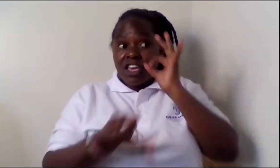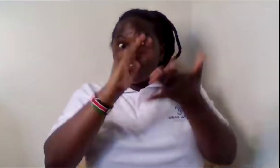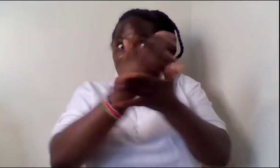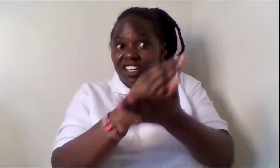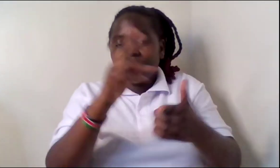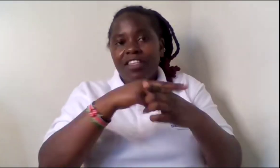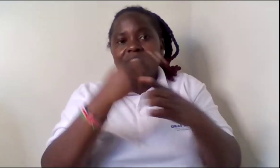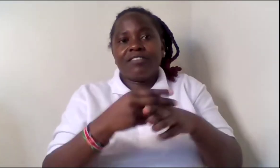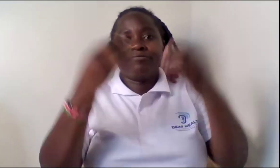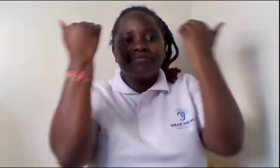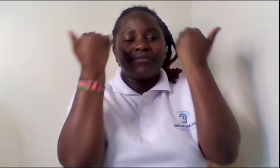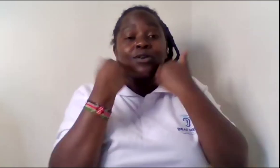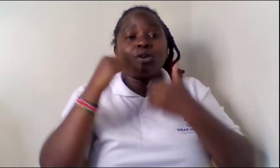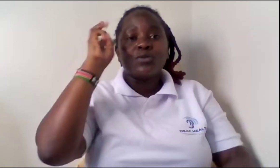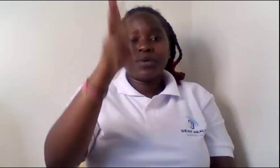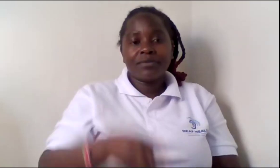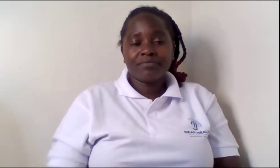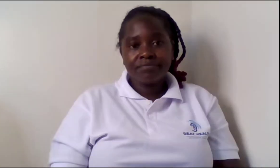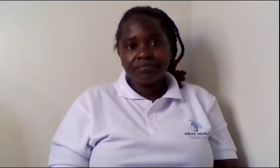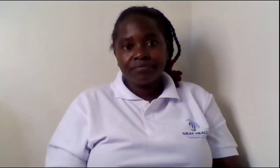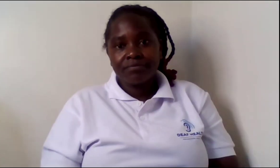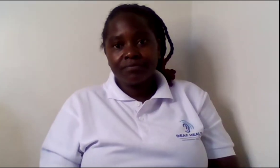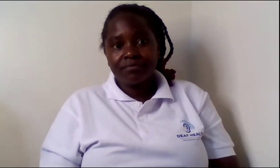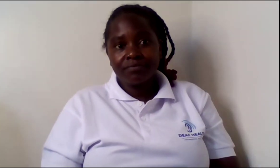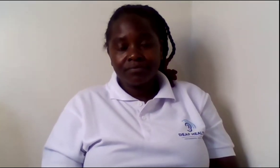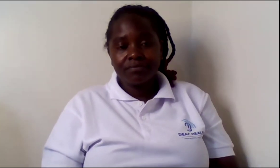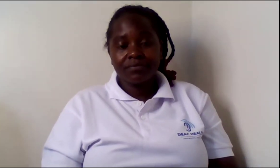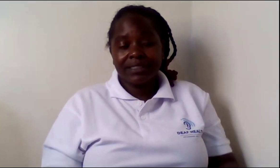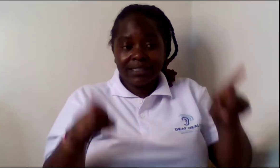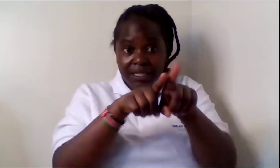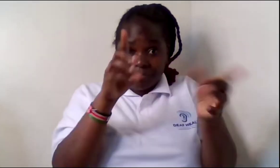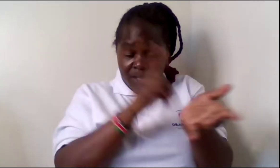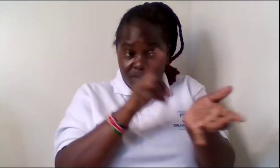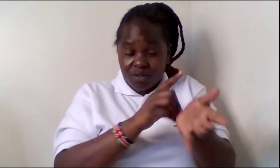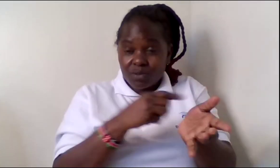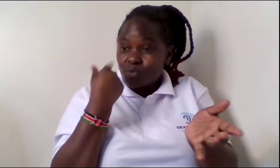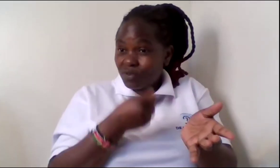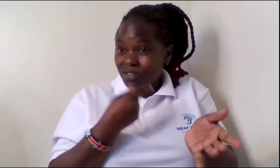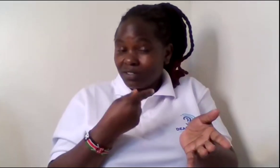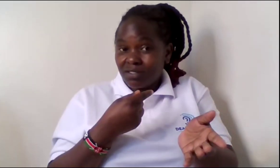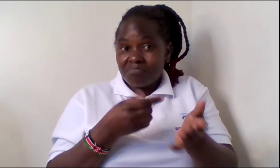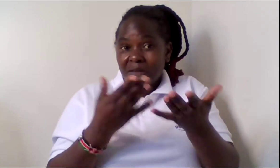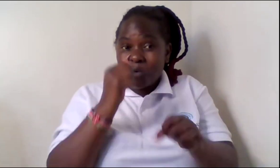You might land on the wrong side of the court. So even those doctors or healthcare workers who are unprofessional,